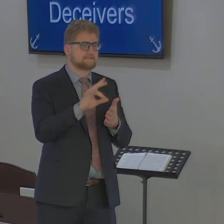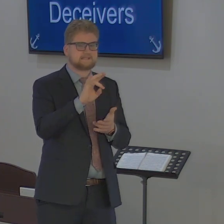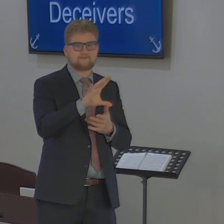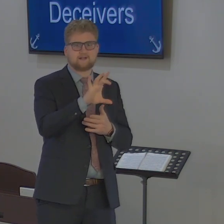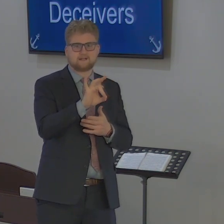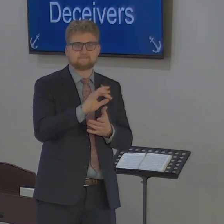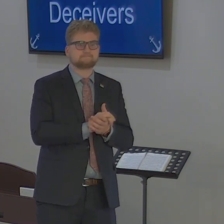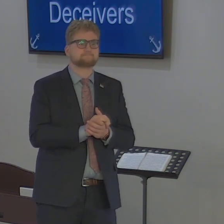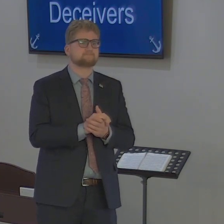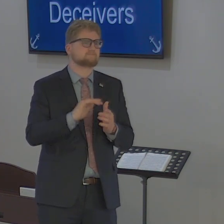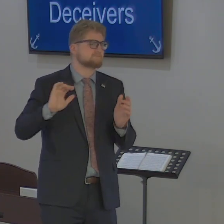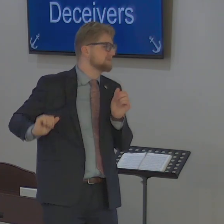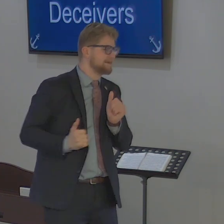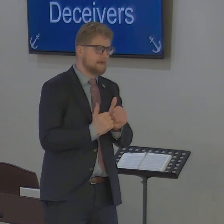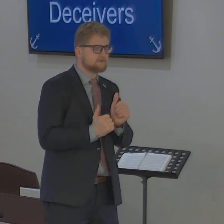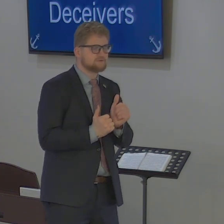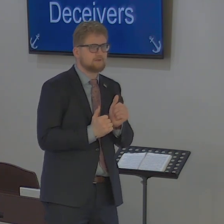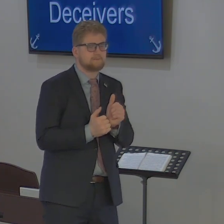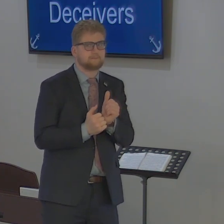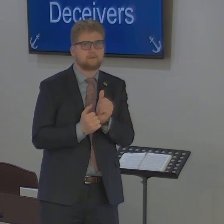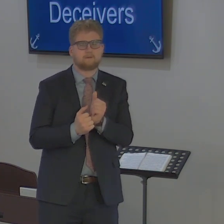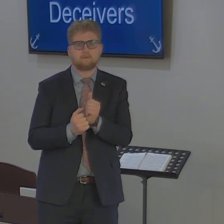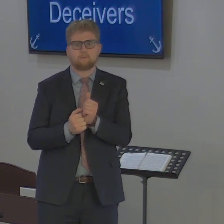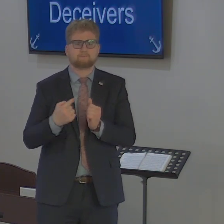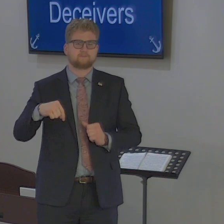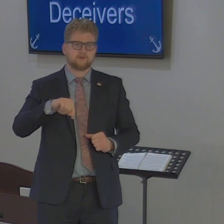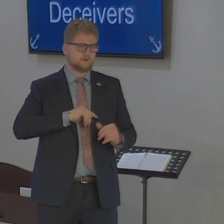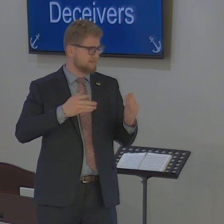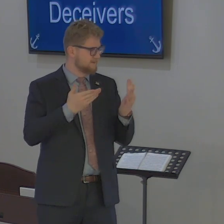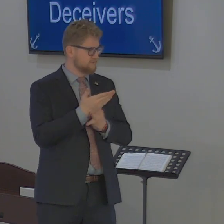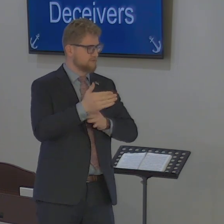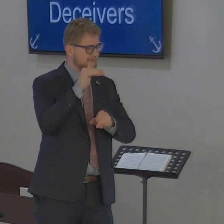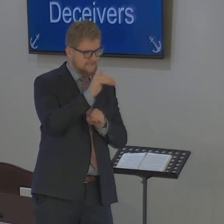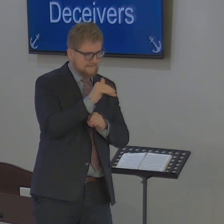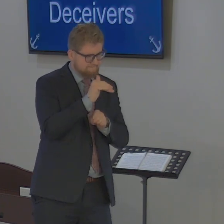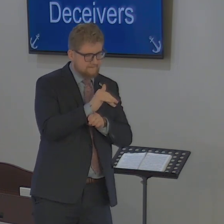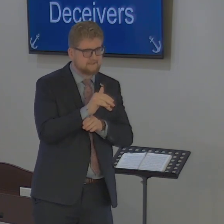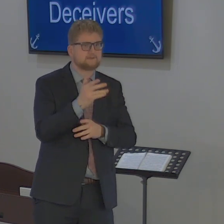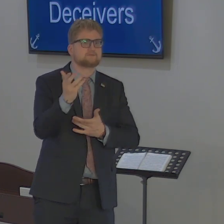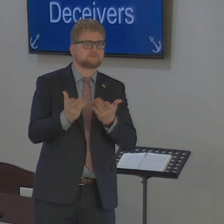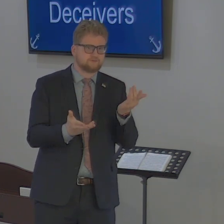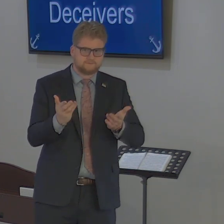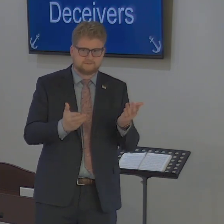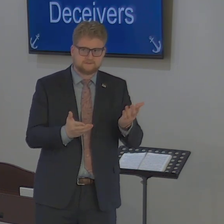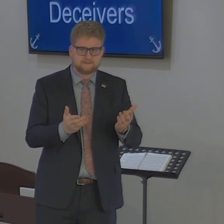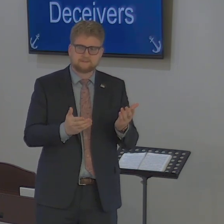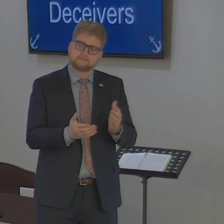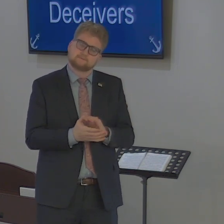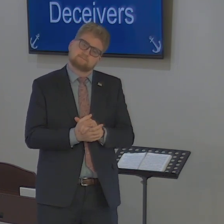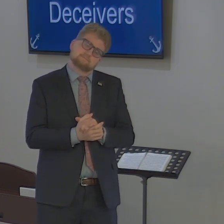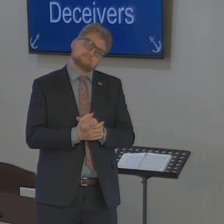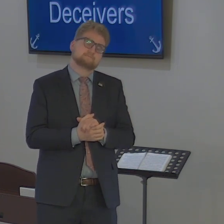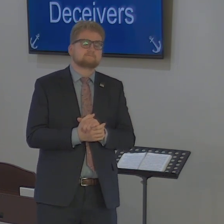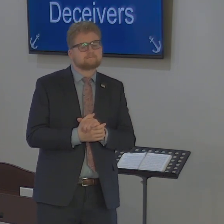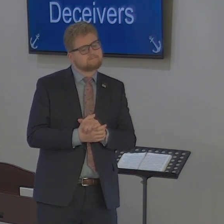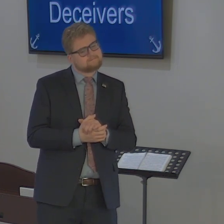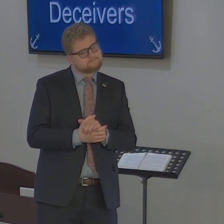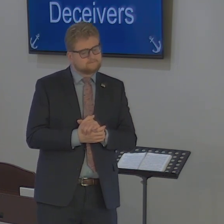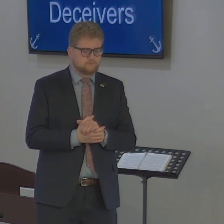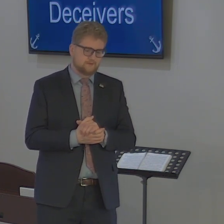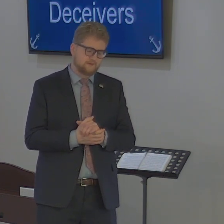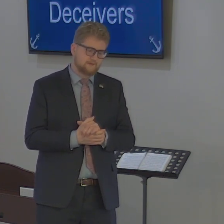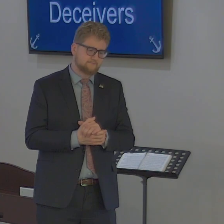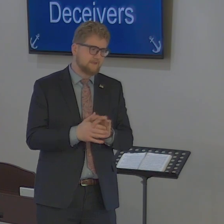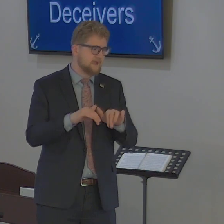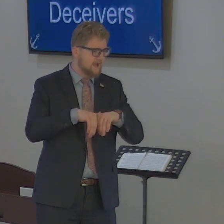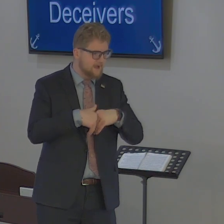to catch us up. We've really been going through the evening services with ways to deal with the